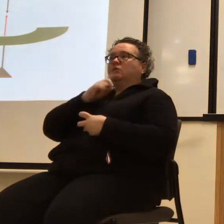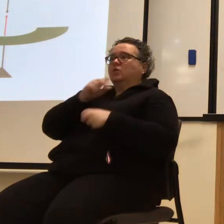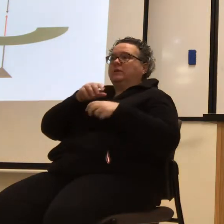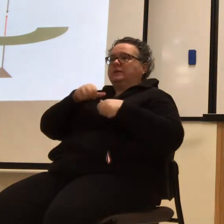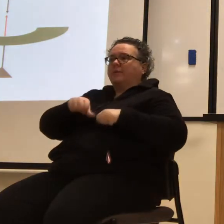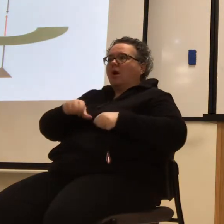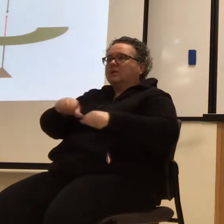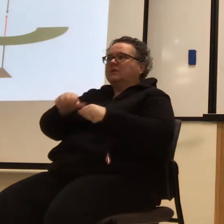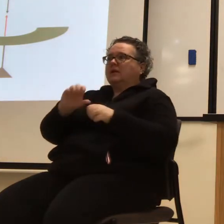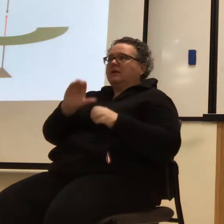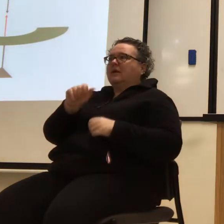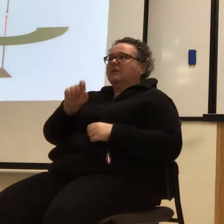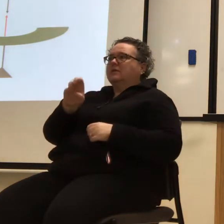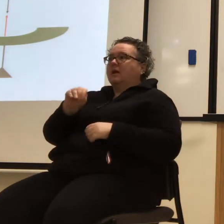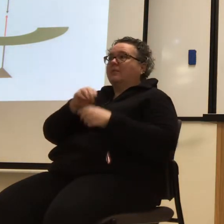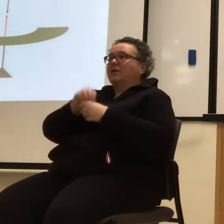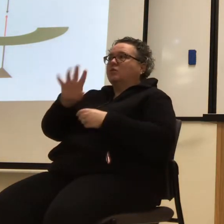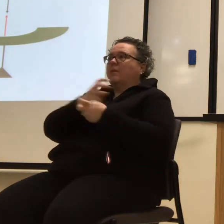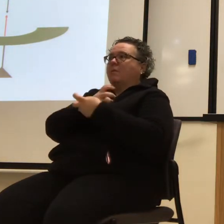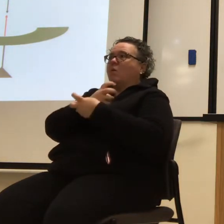calcium into the bone.